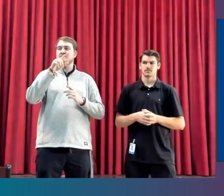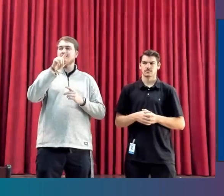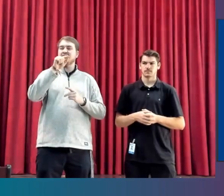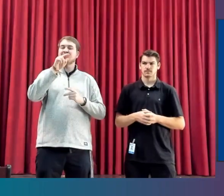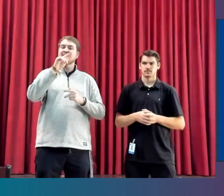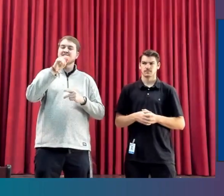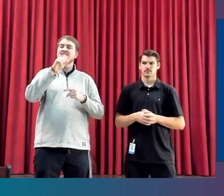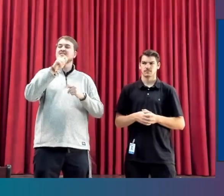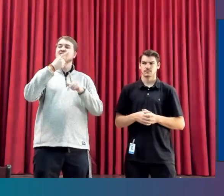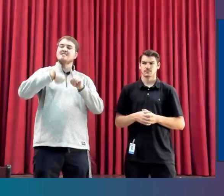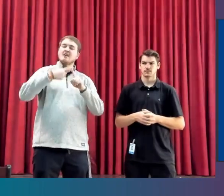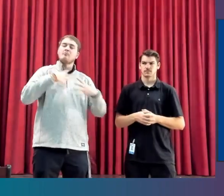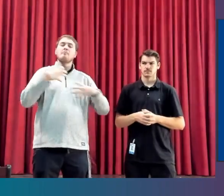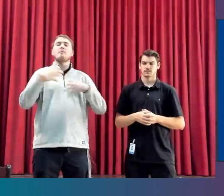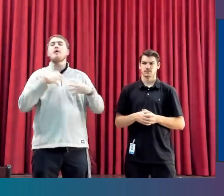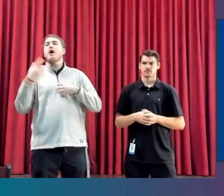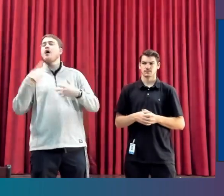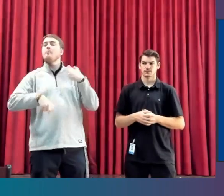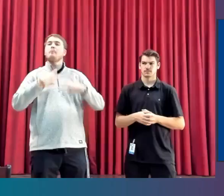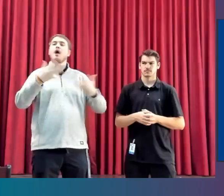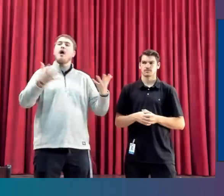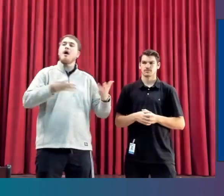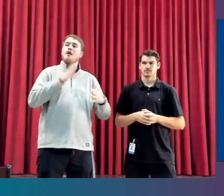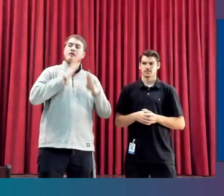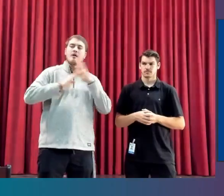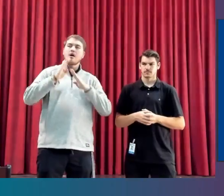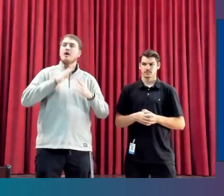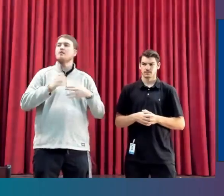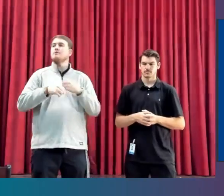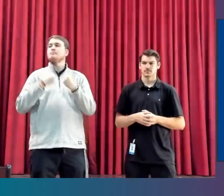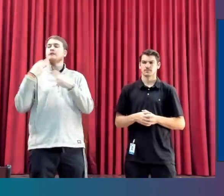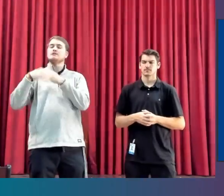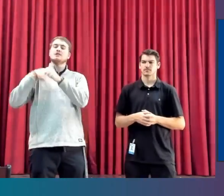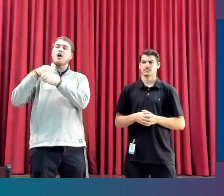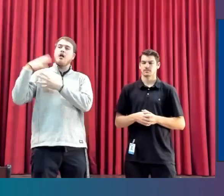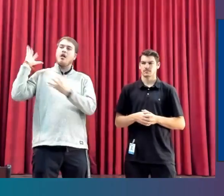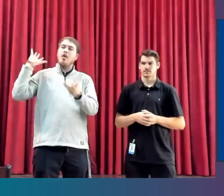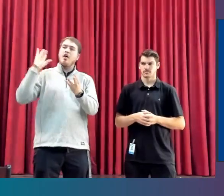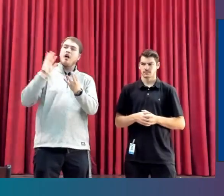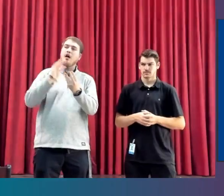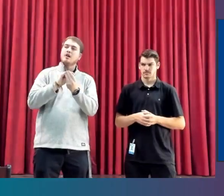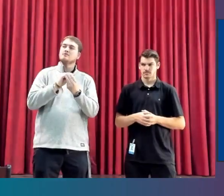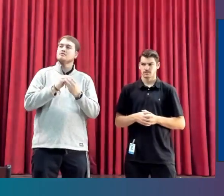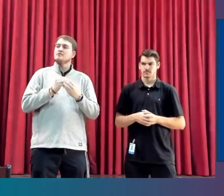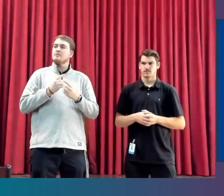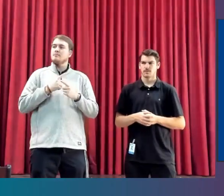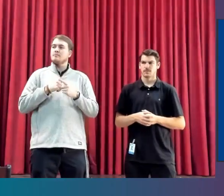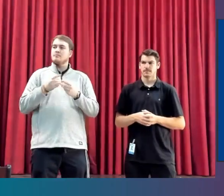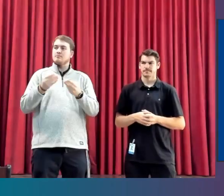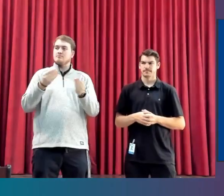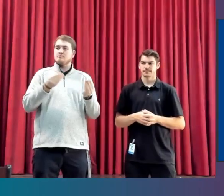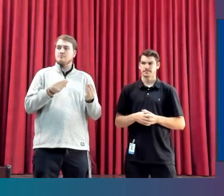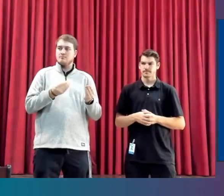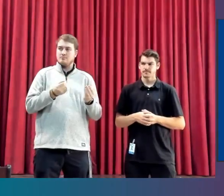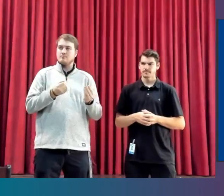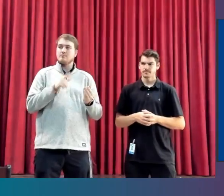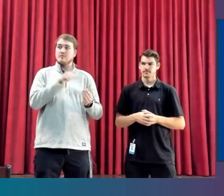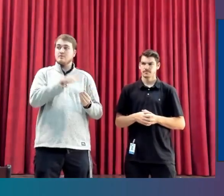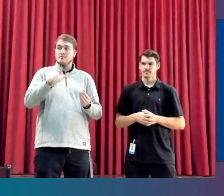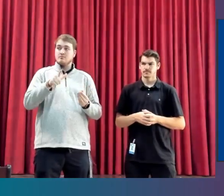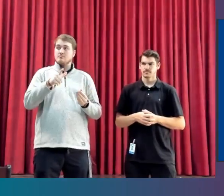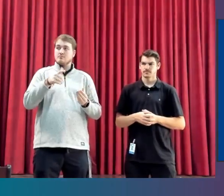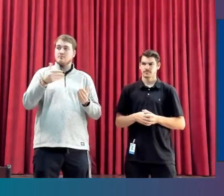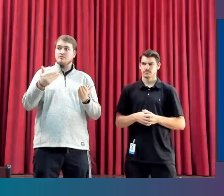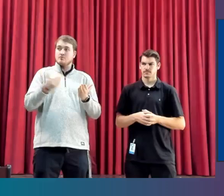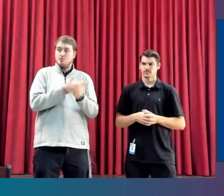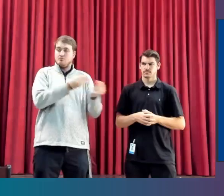China, for example. There's been a lot of problems, a lot of complaints year over year. People have been moving out, and these